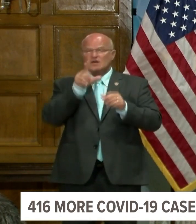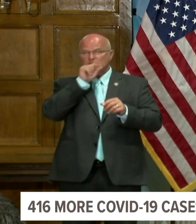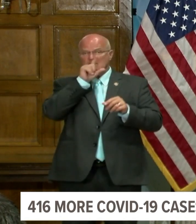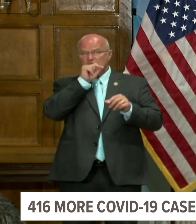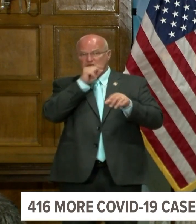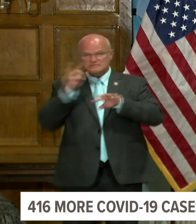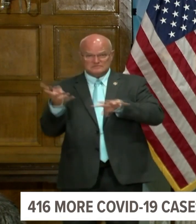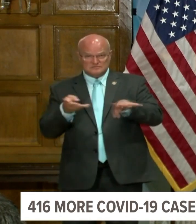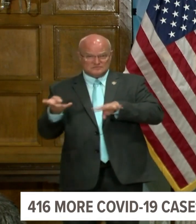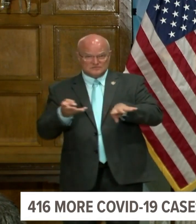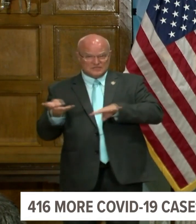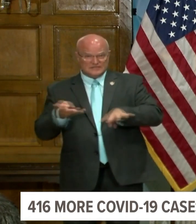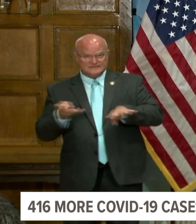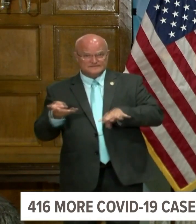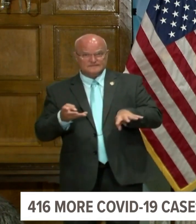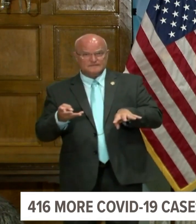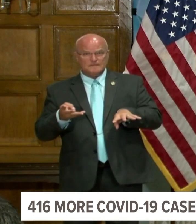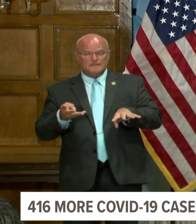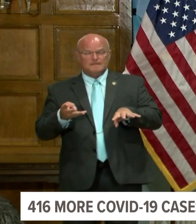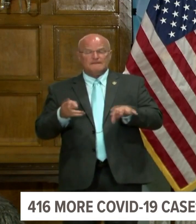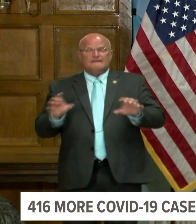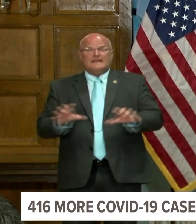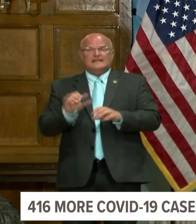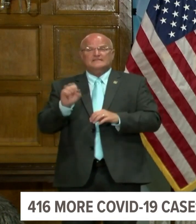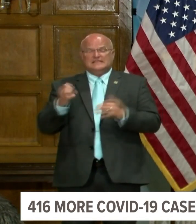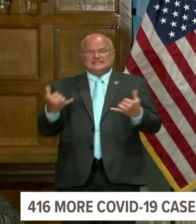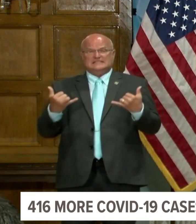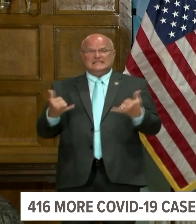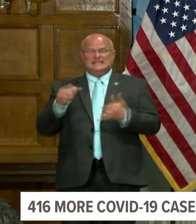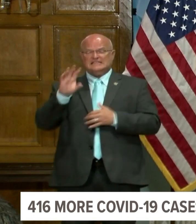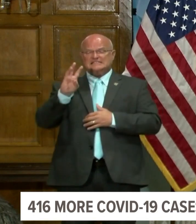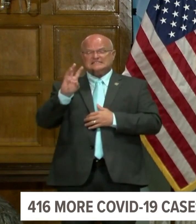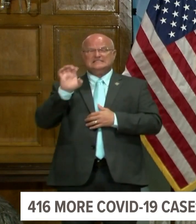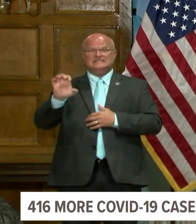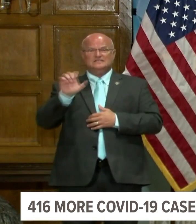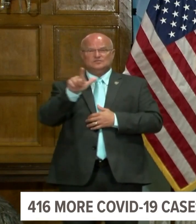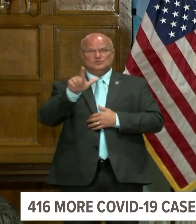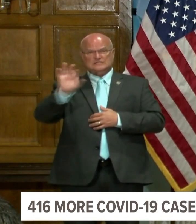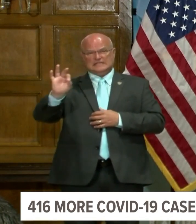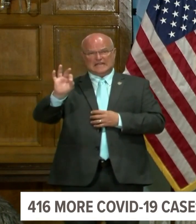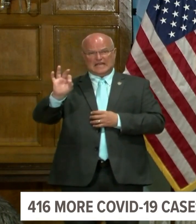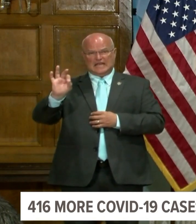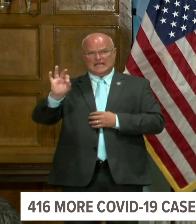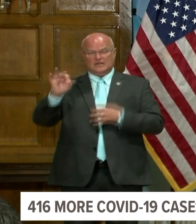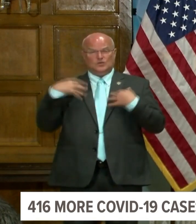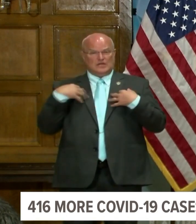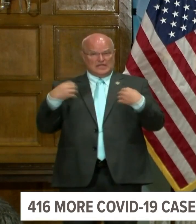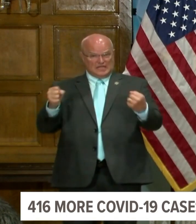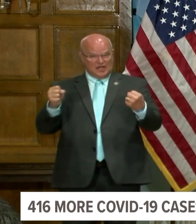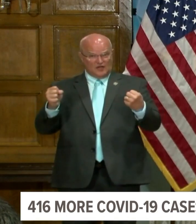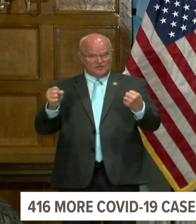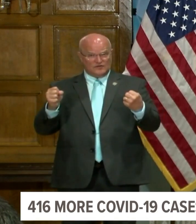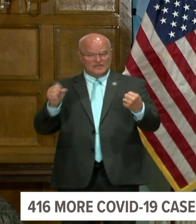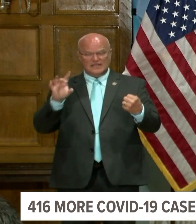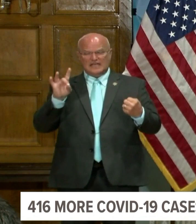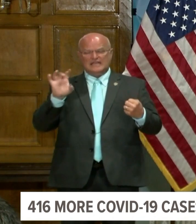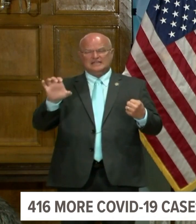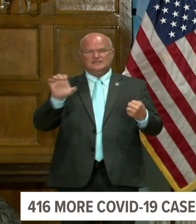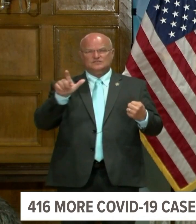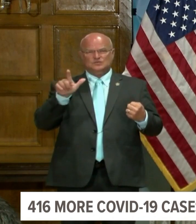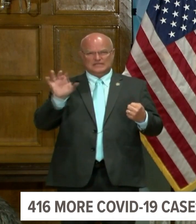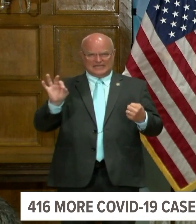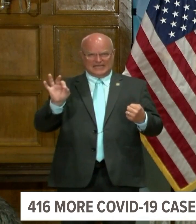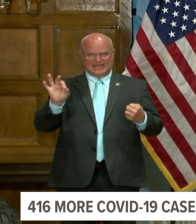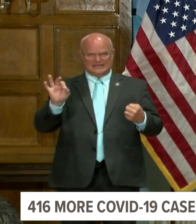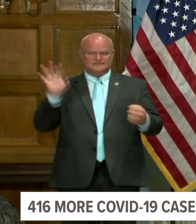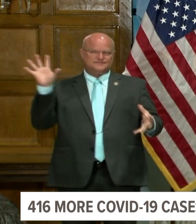poultry business, number of active cases today is 629, with a recovery of